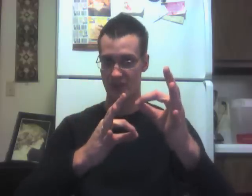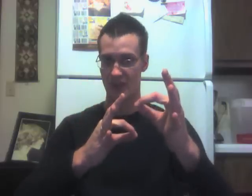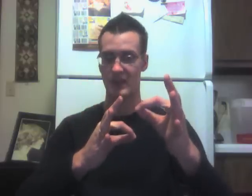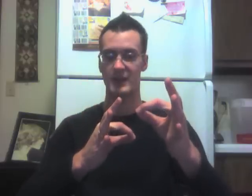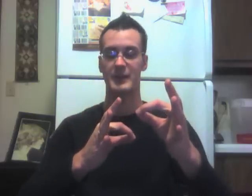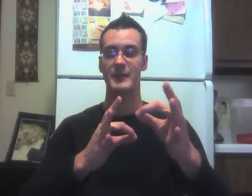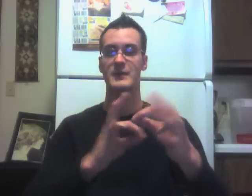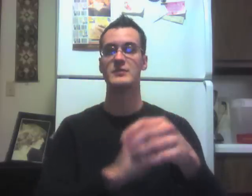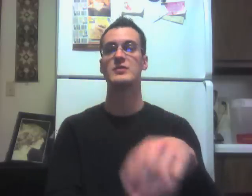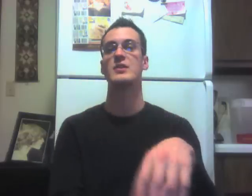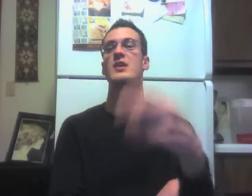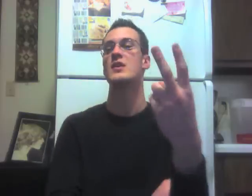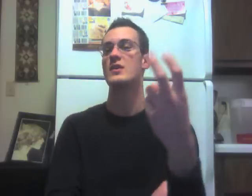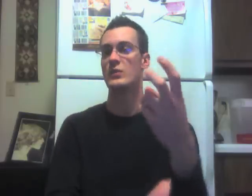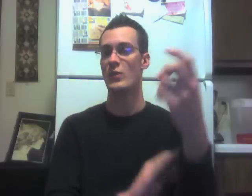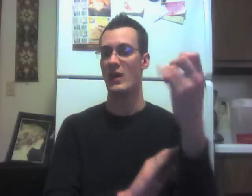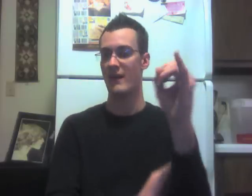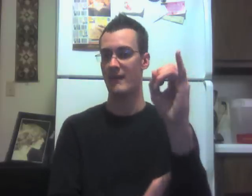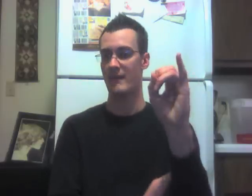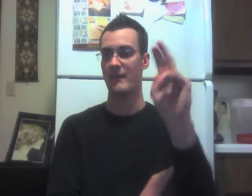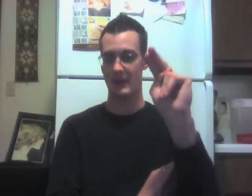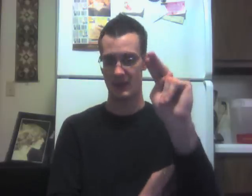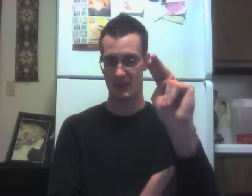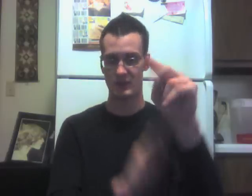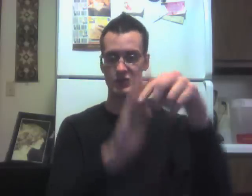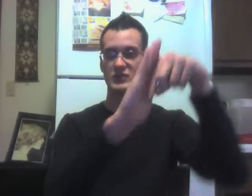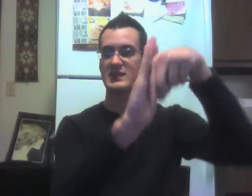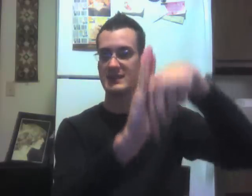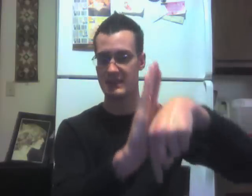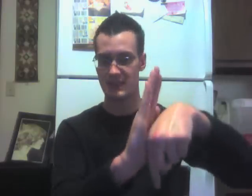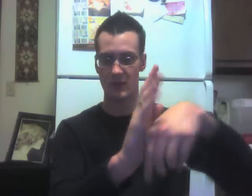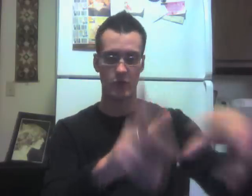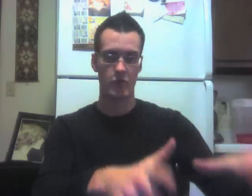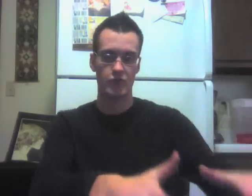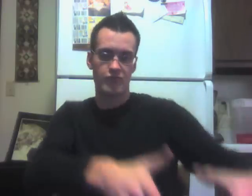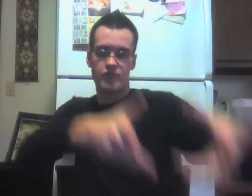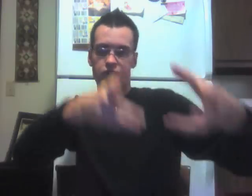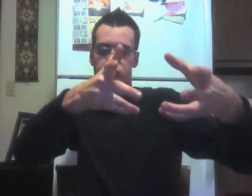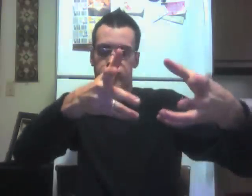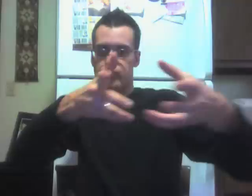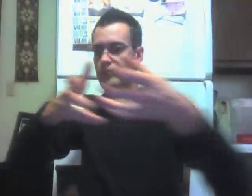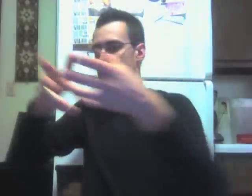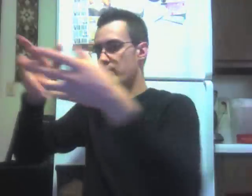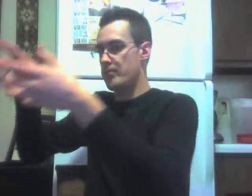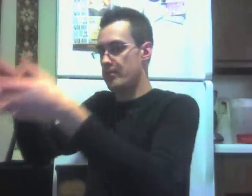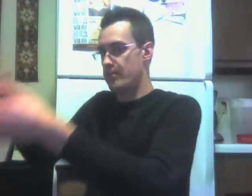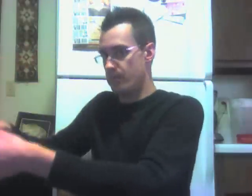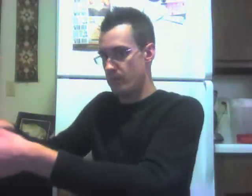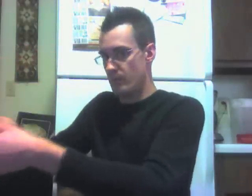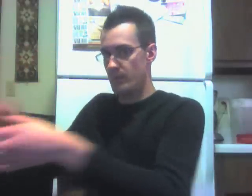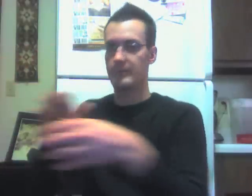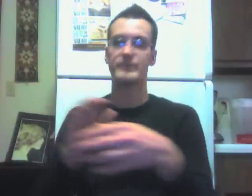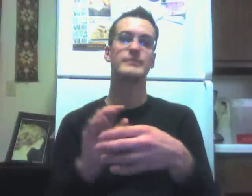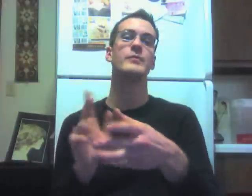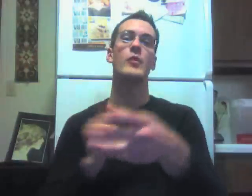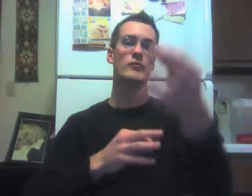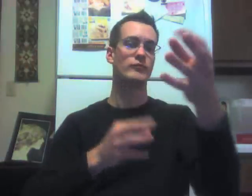to place the rose bushes, and then refilling the area with a more suitable soil. Number 3.